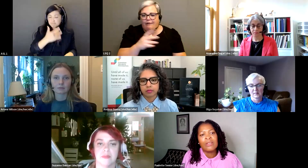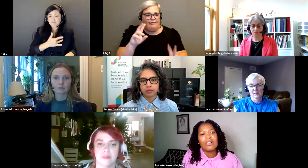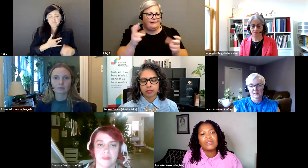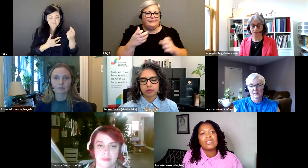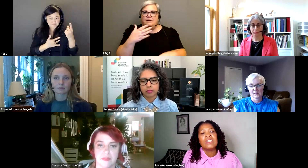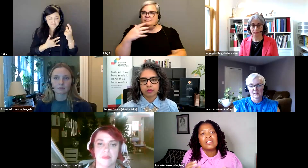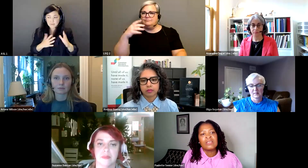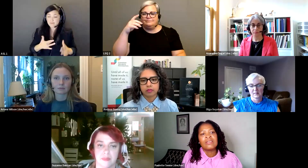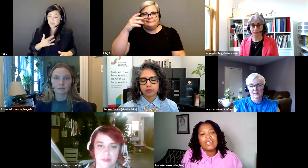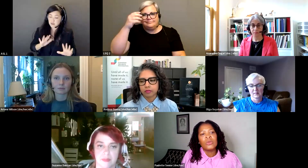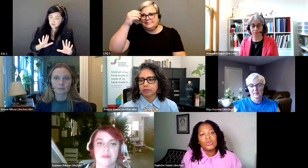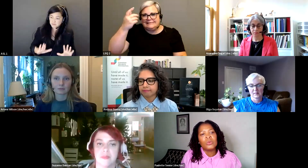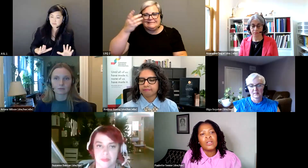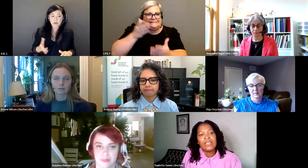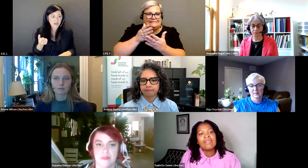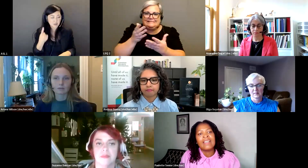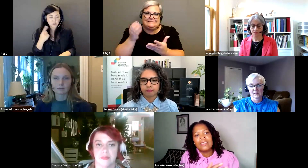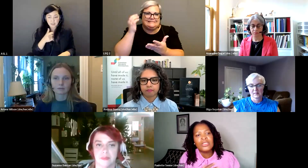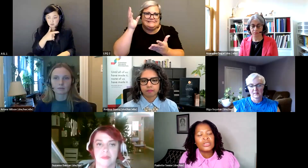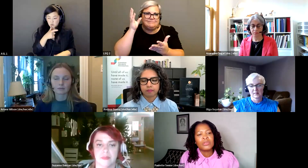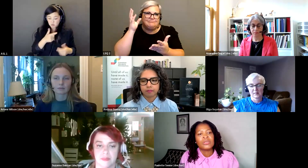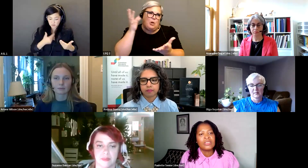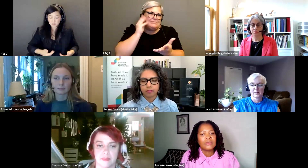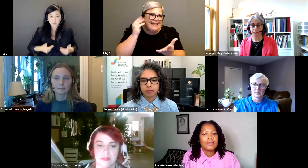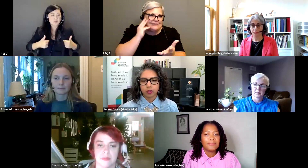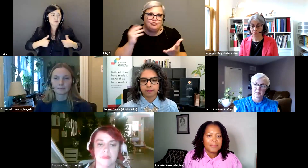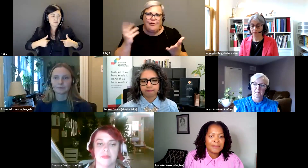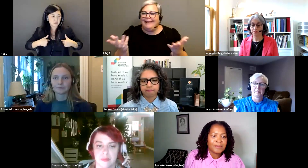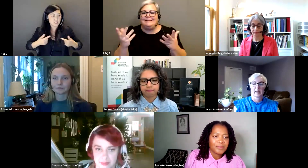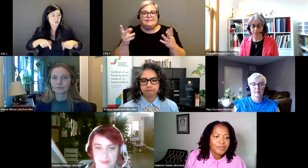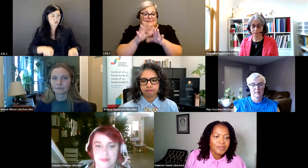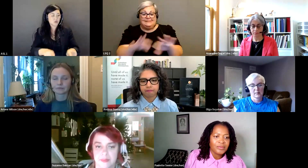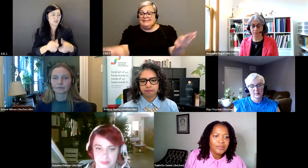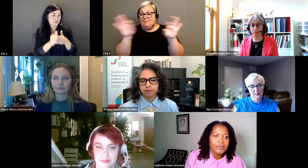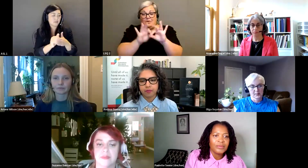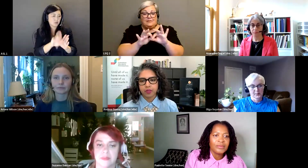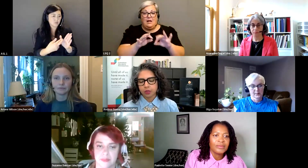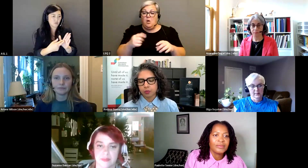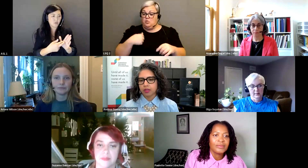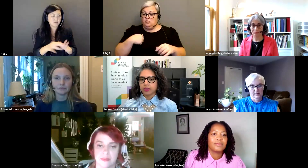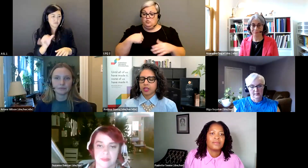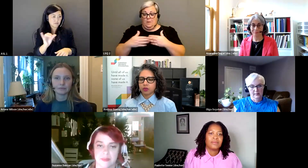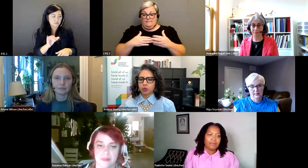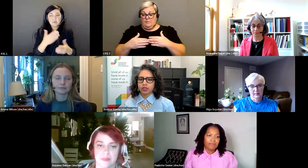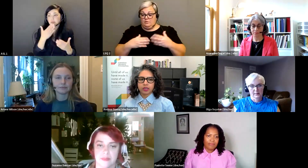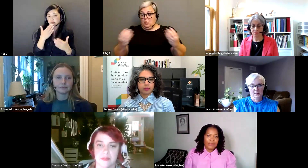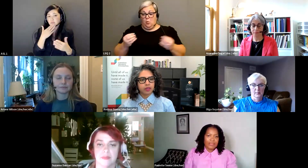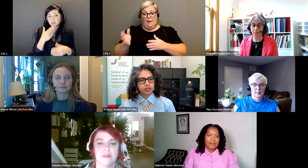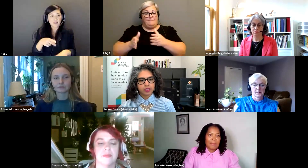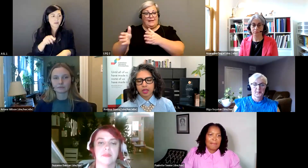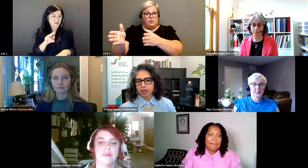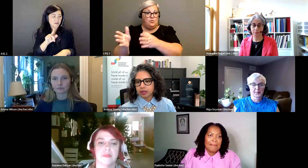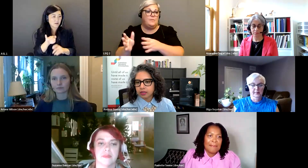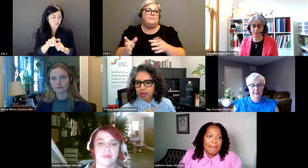really be thoughtful and understand who you are in that leadership journey as well. Thanks, Paulette. Thanks for the